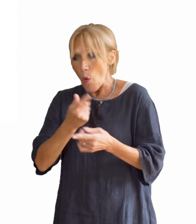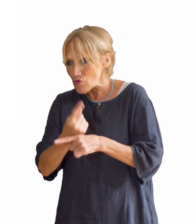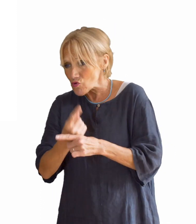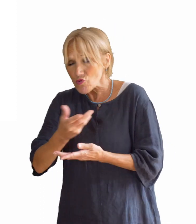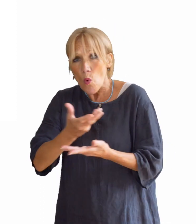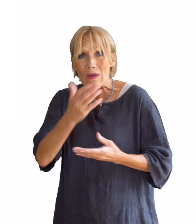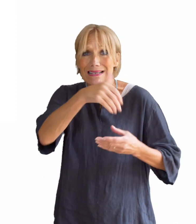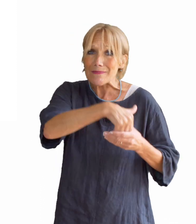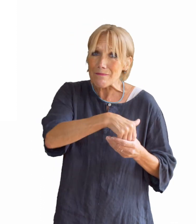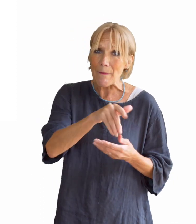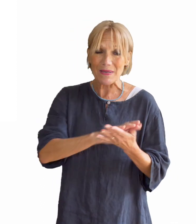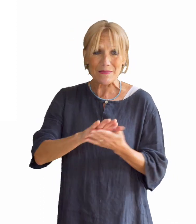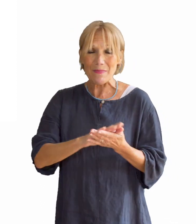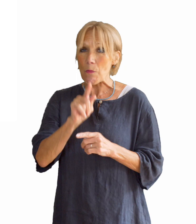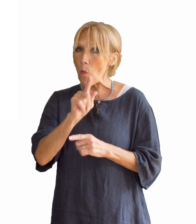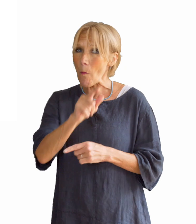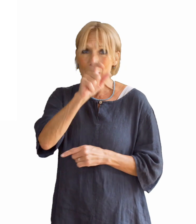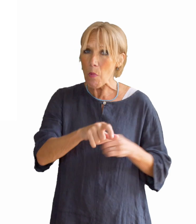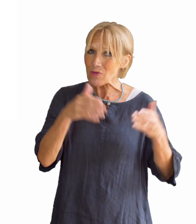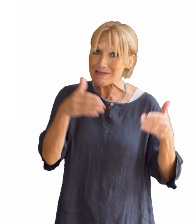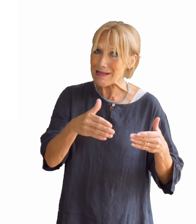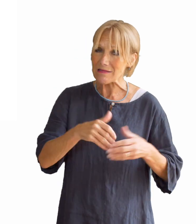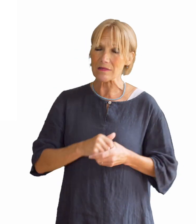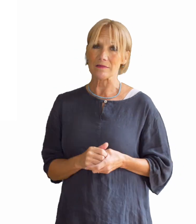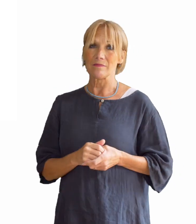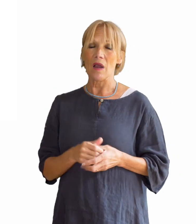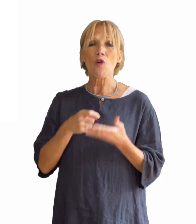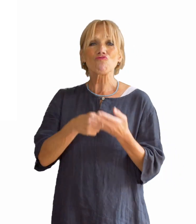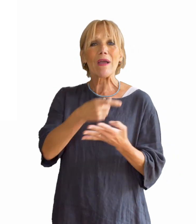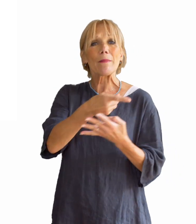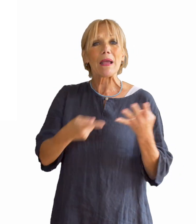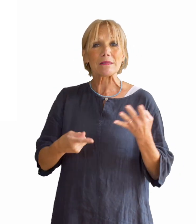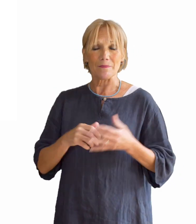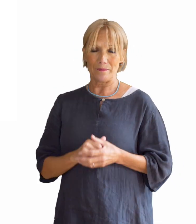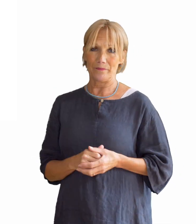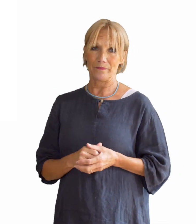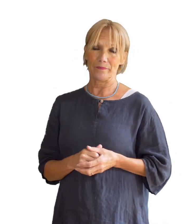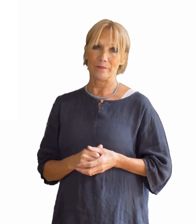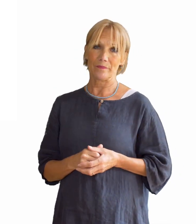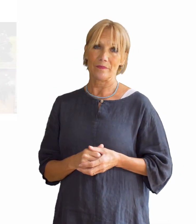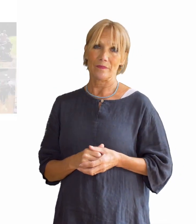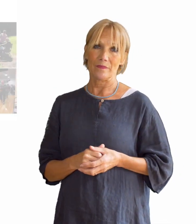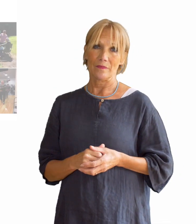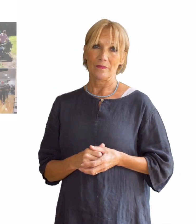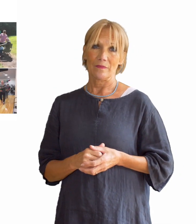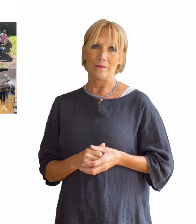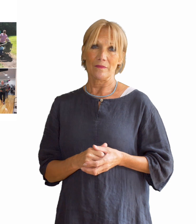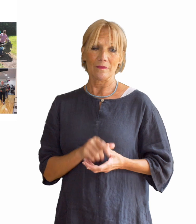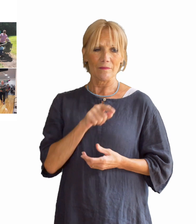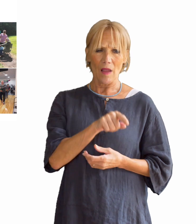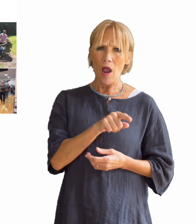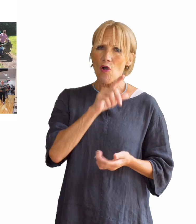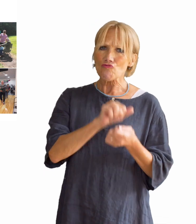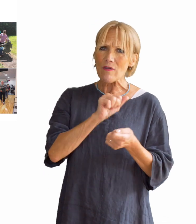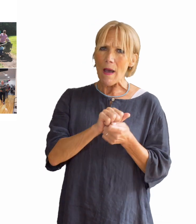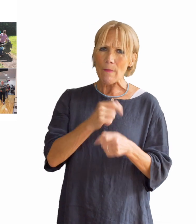is not as person-centred as it could be. We have the following recommendations. We suggest meeting centres remember to